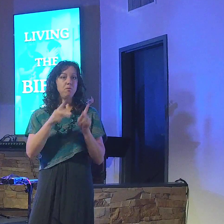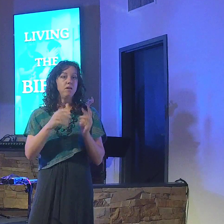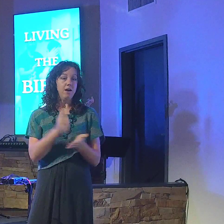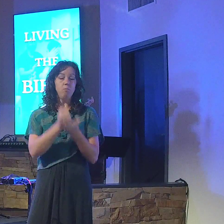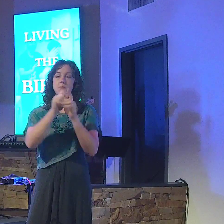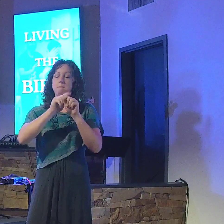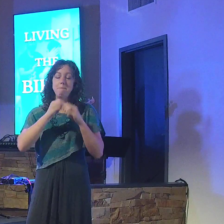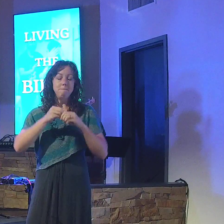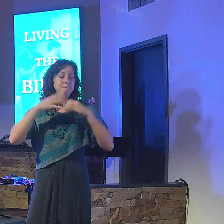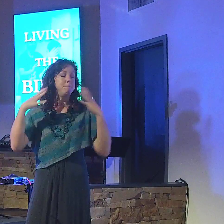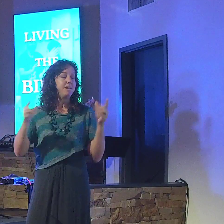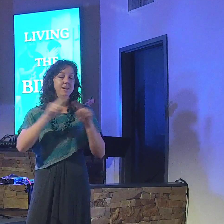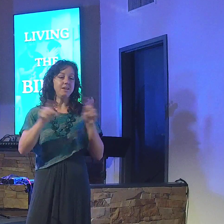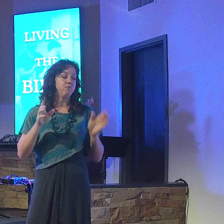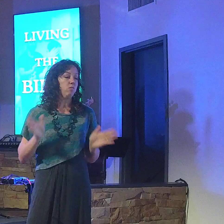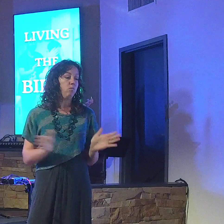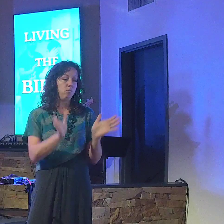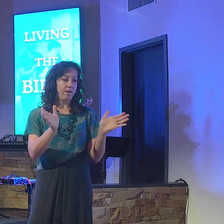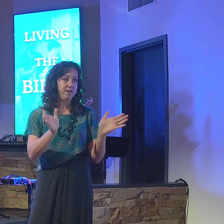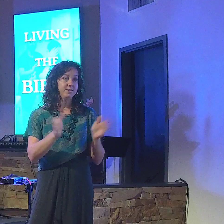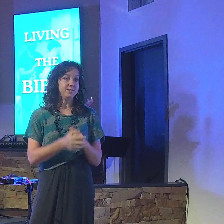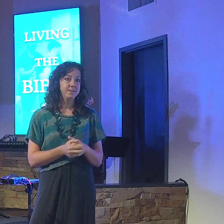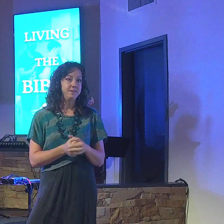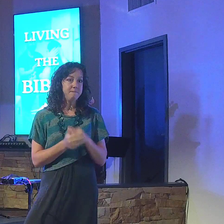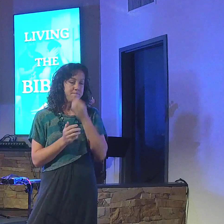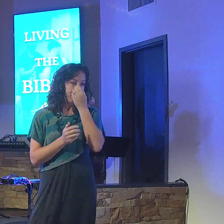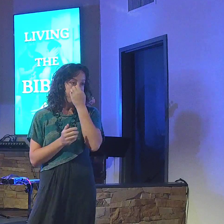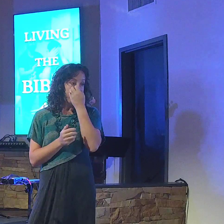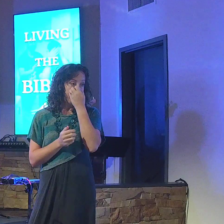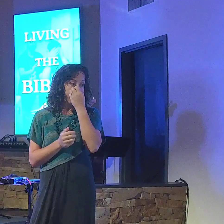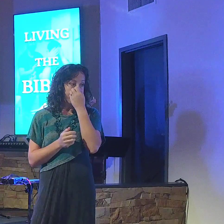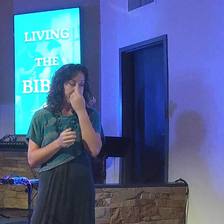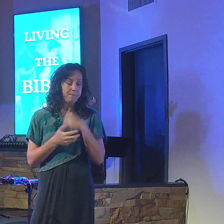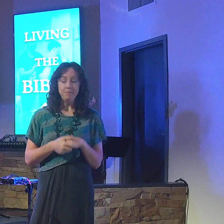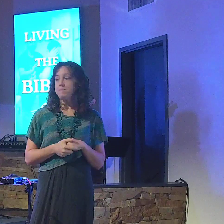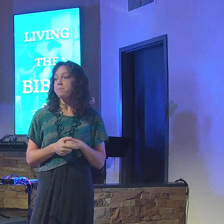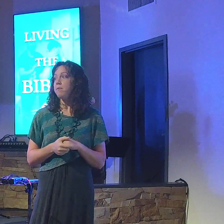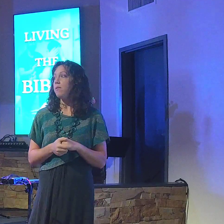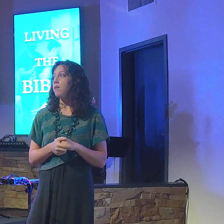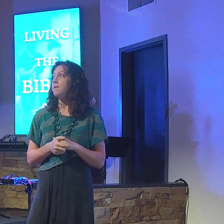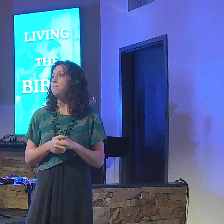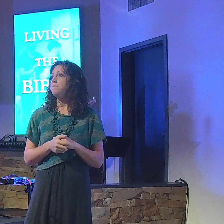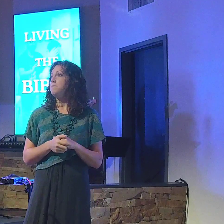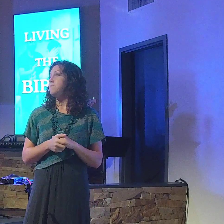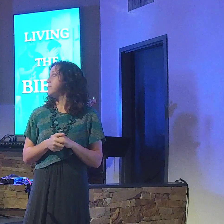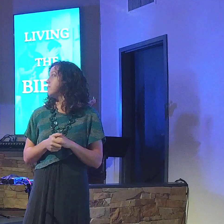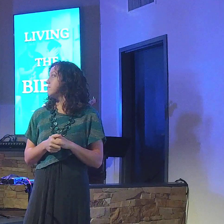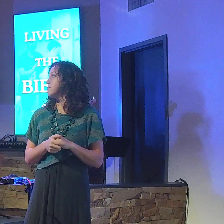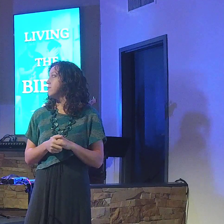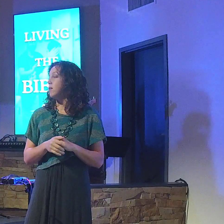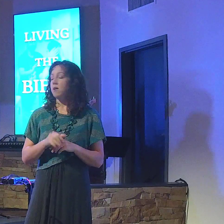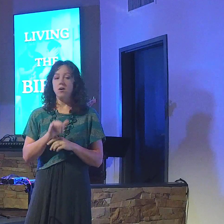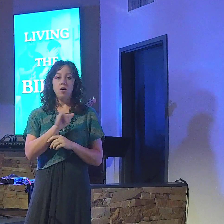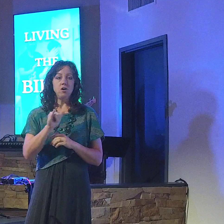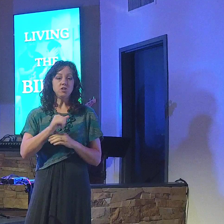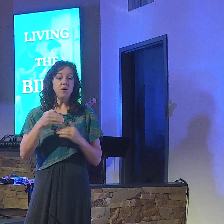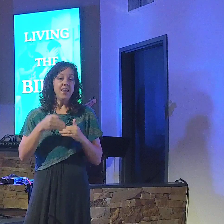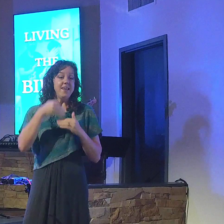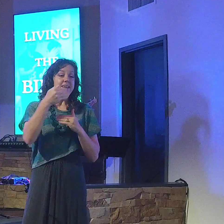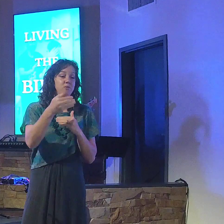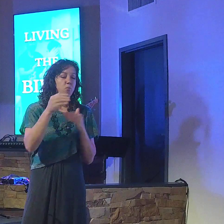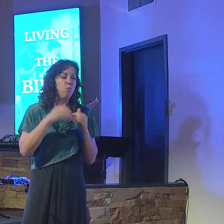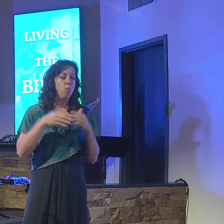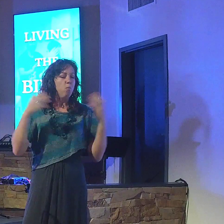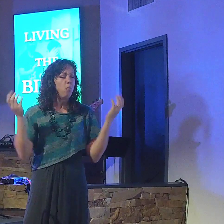acting and didn't get a chance to sign up, you can still sign up on here. We'll still take you. And so we have what's called the What's Next table. We'll